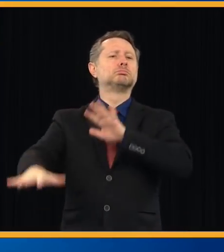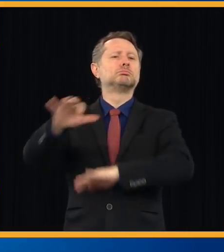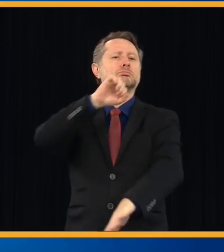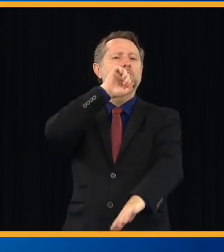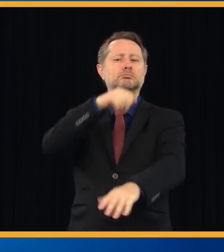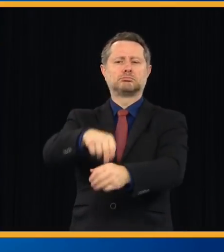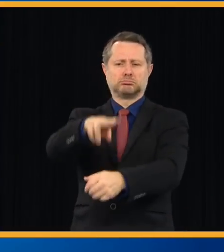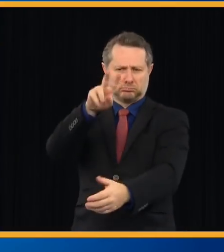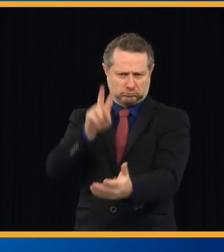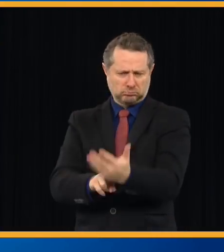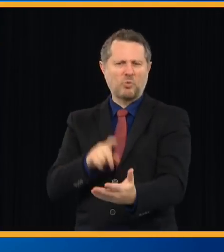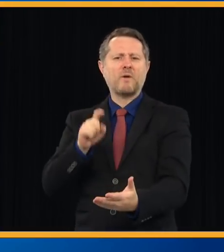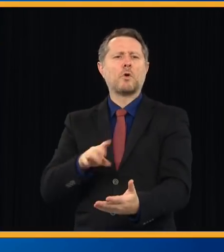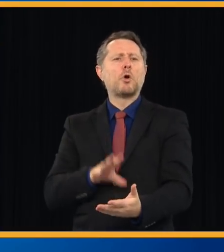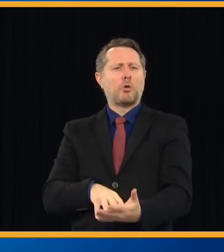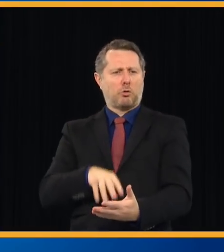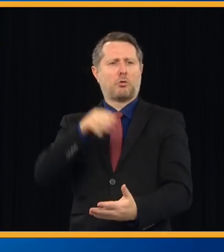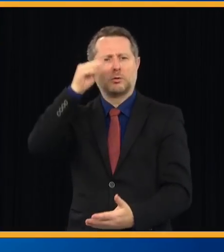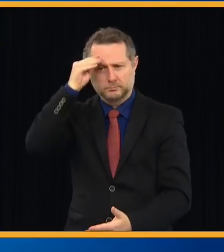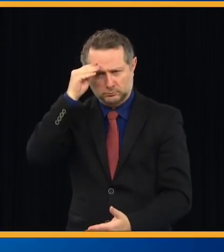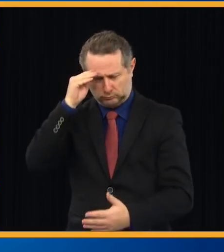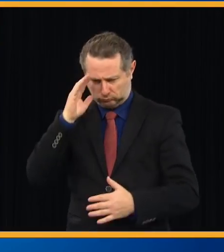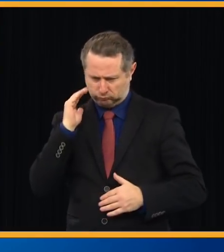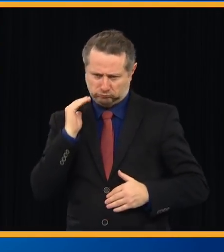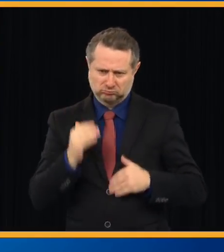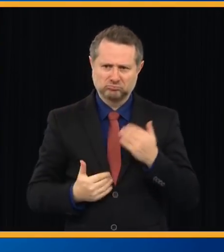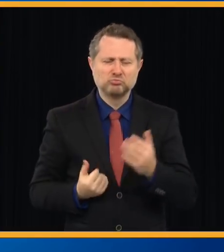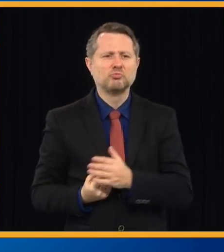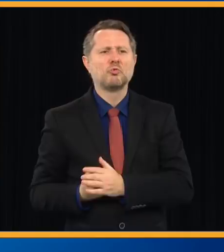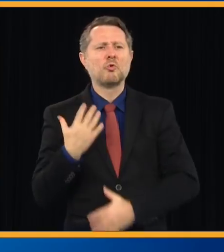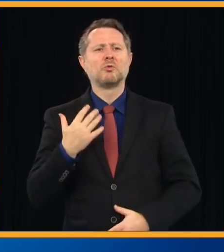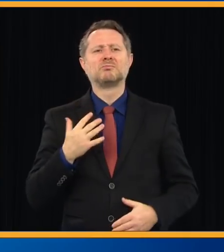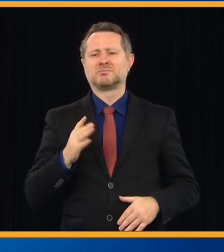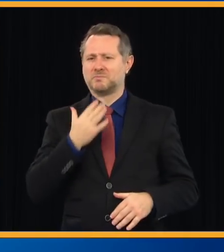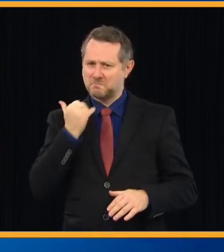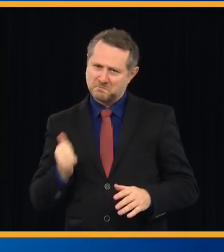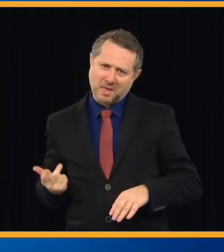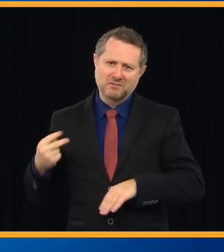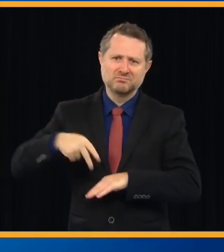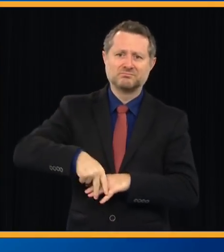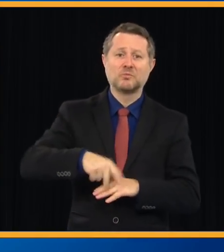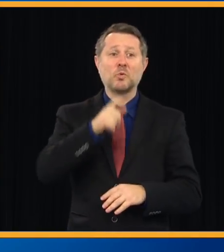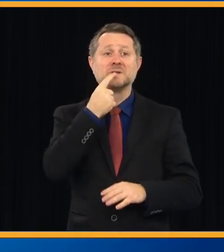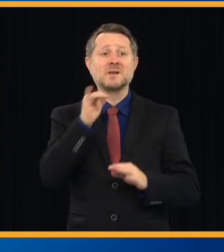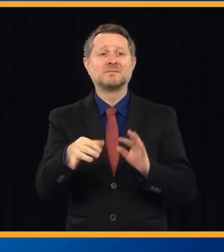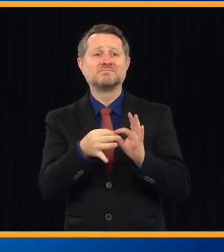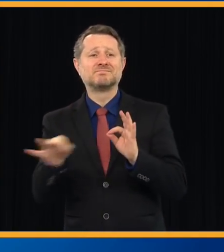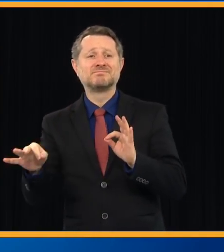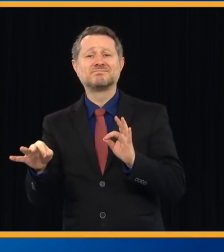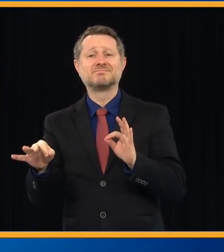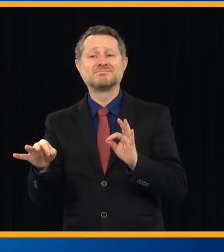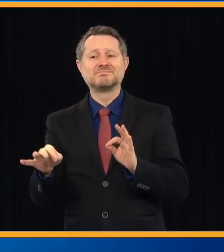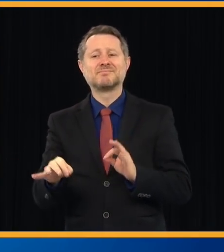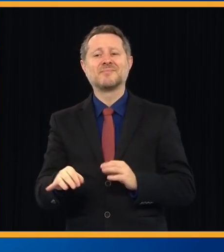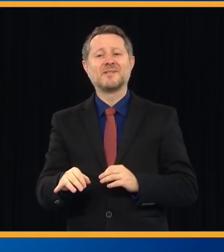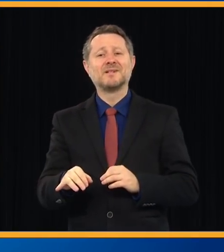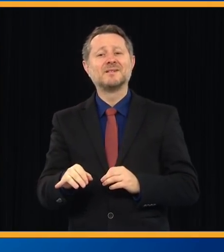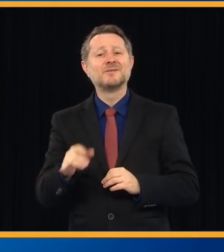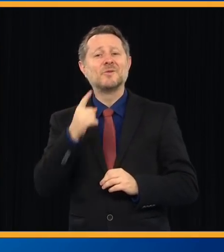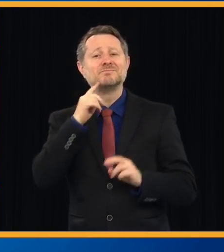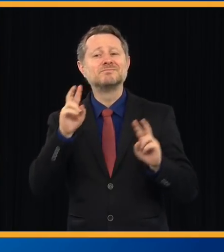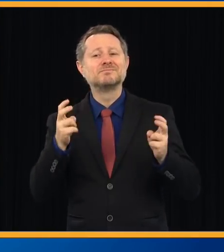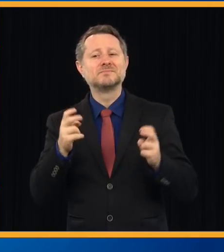up? Was it A.J. Parkinson? It was not A.J. Parkinson. It was me. Nobody ever said that, just